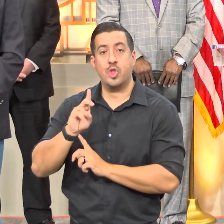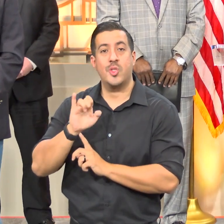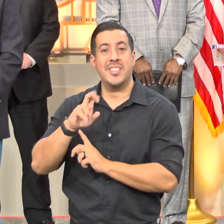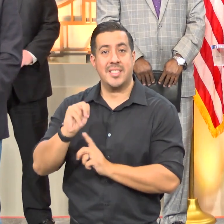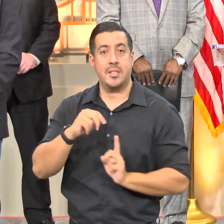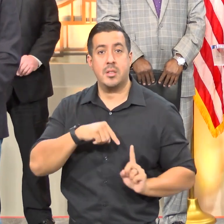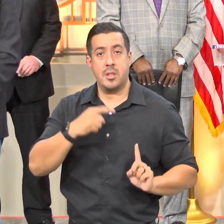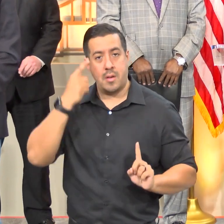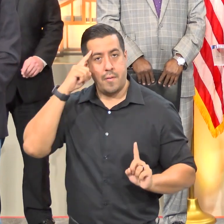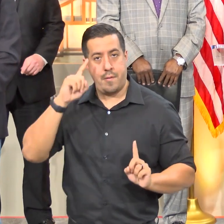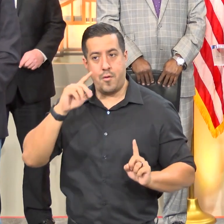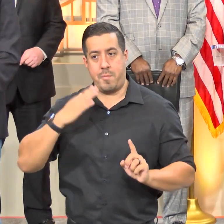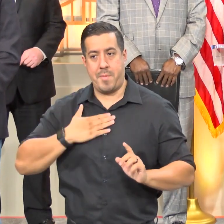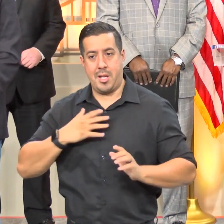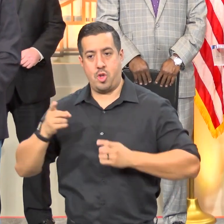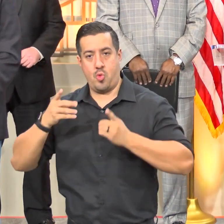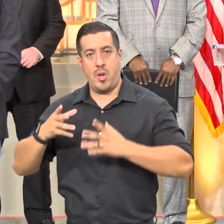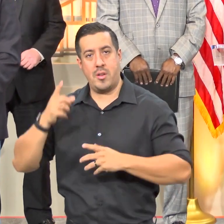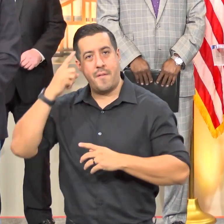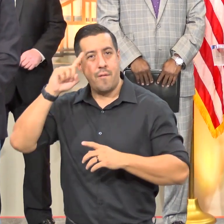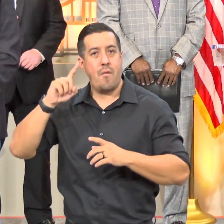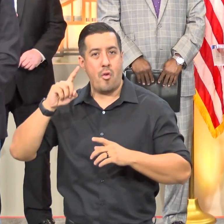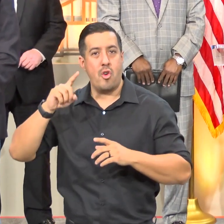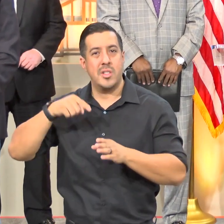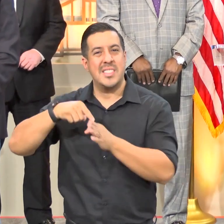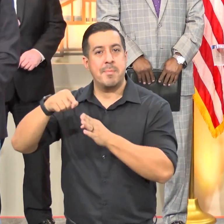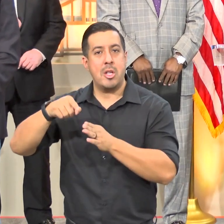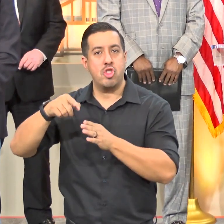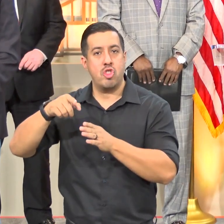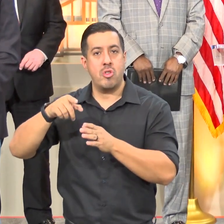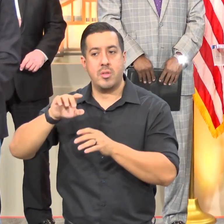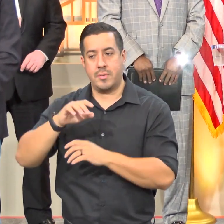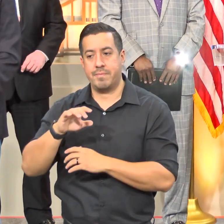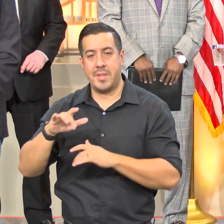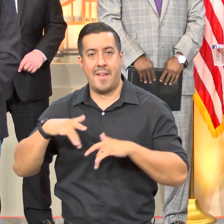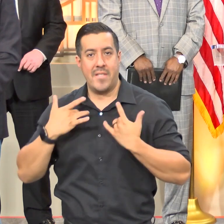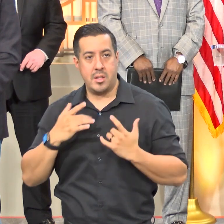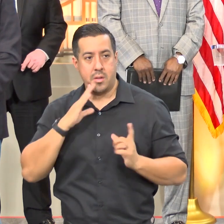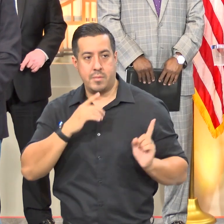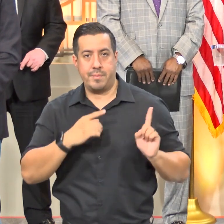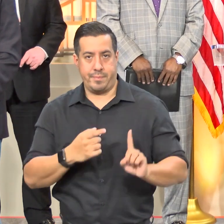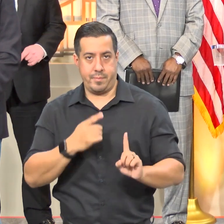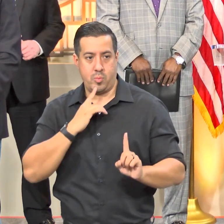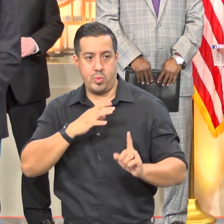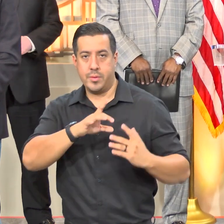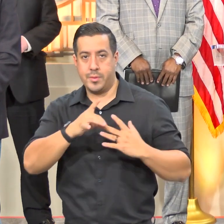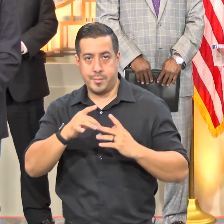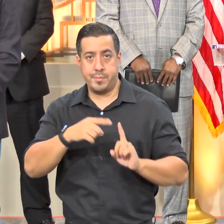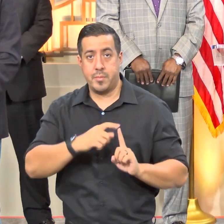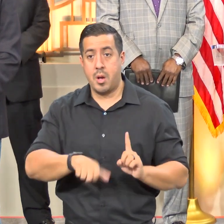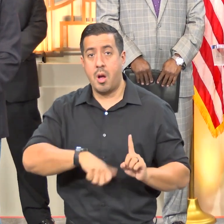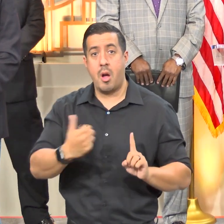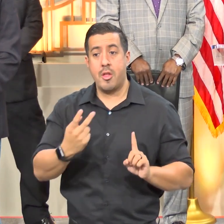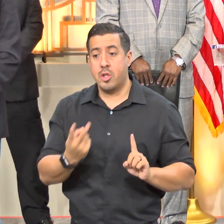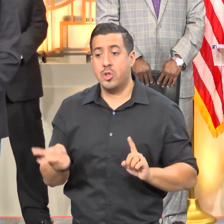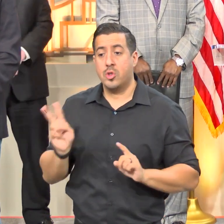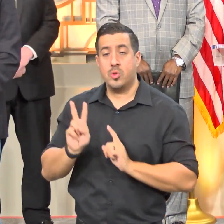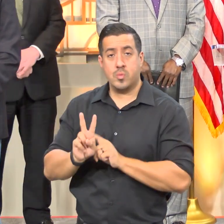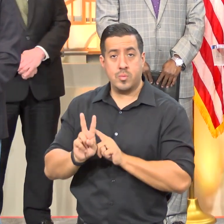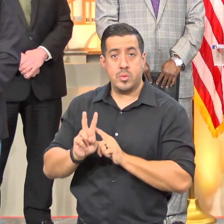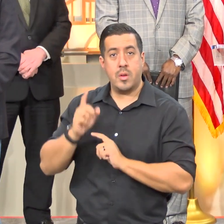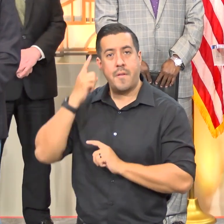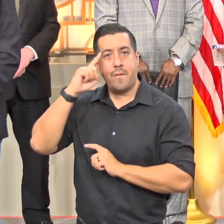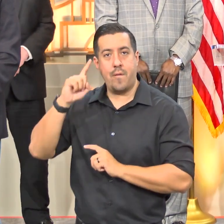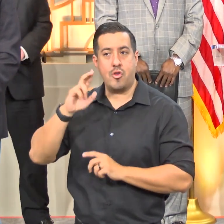my Office of Special Events, to serve as co-chair of this task force. The next two individuals appointed represent the City of